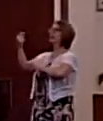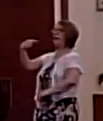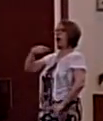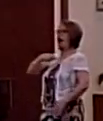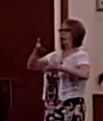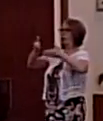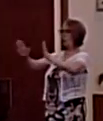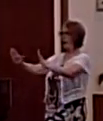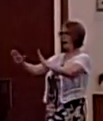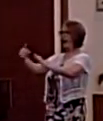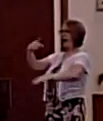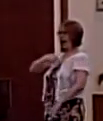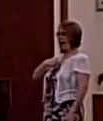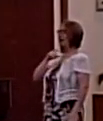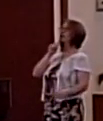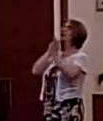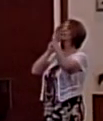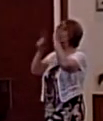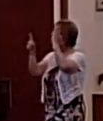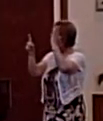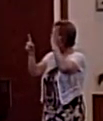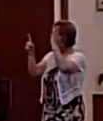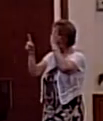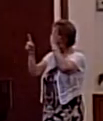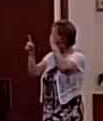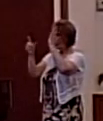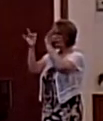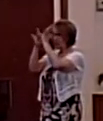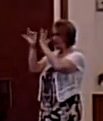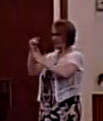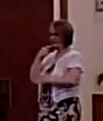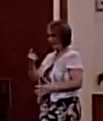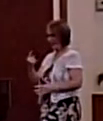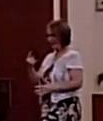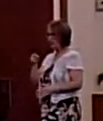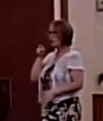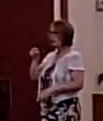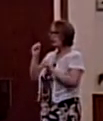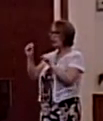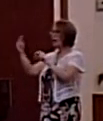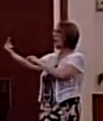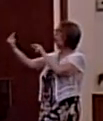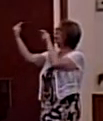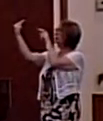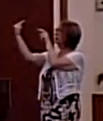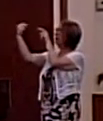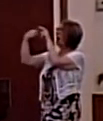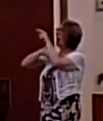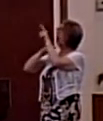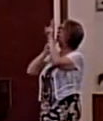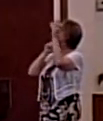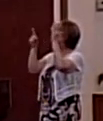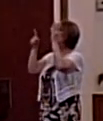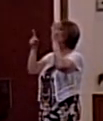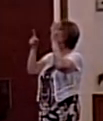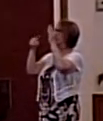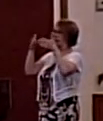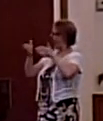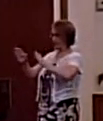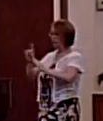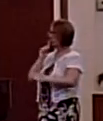what? I am the truth. Jesus said there, you can just look at me and I am the truth. I am the true